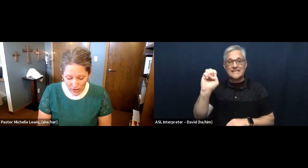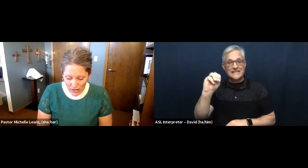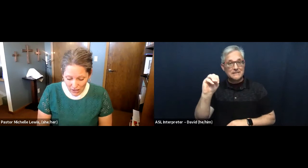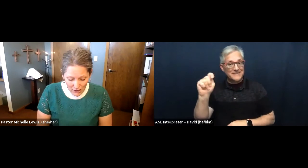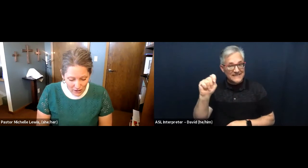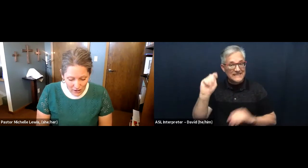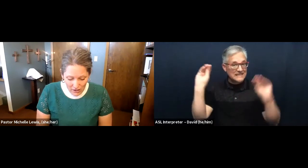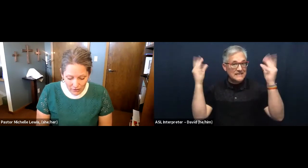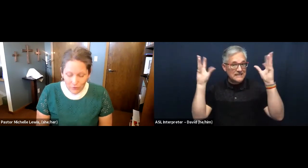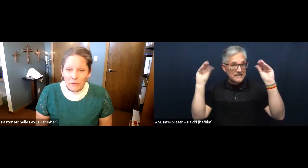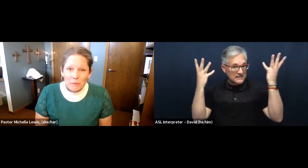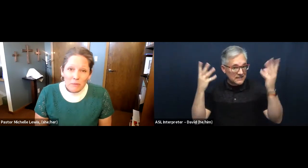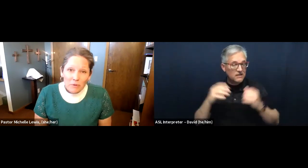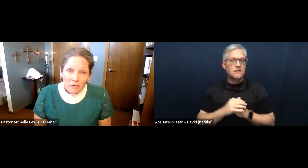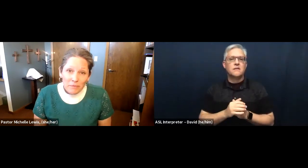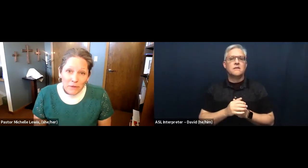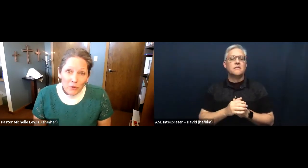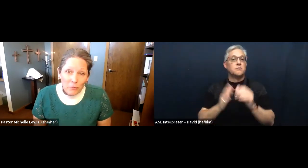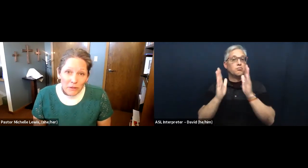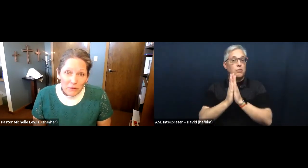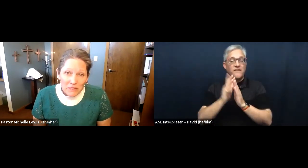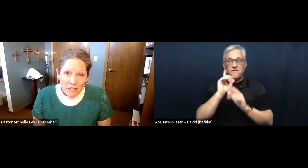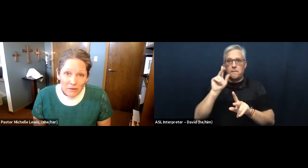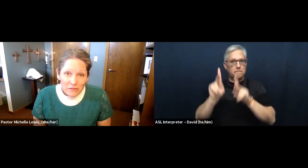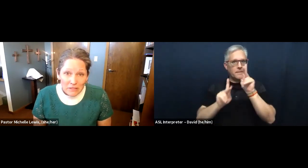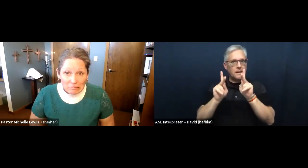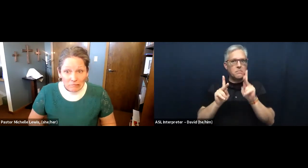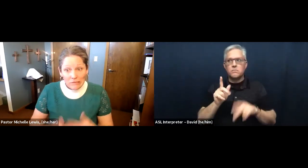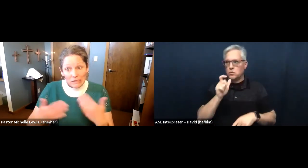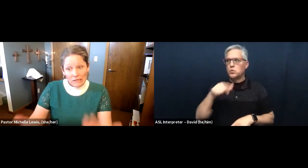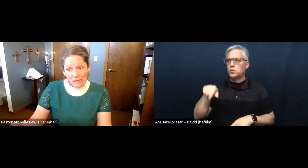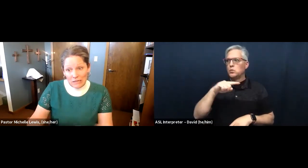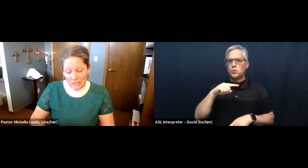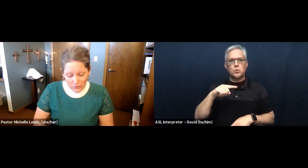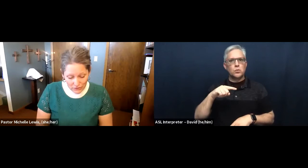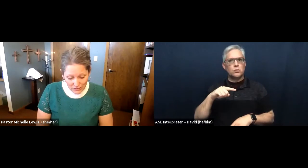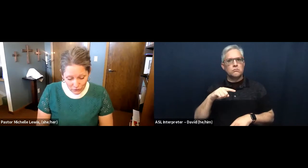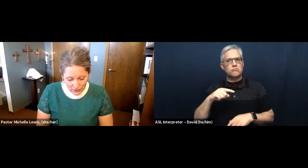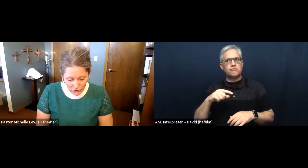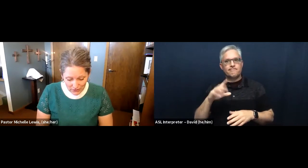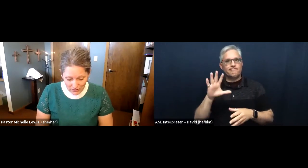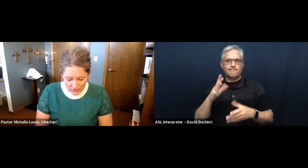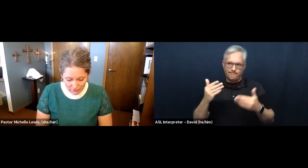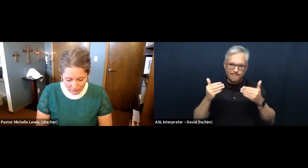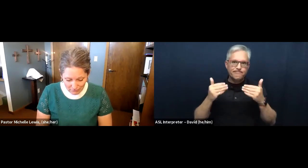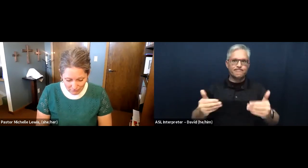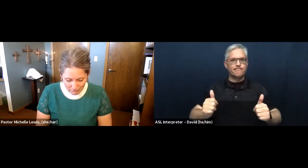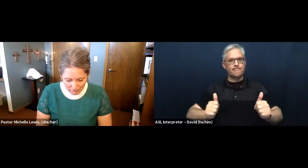for those people who put themselves in dangerous